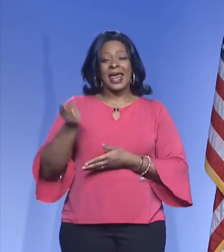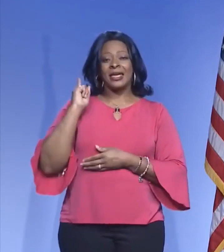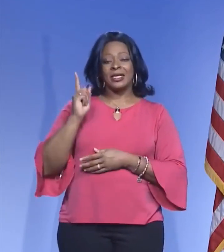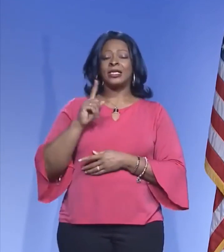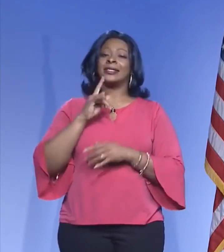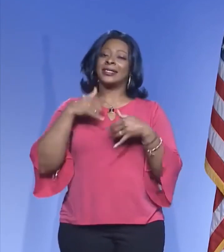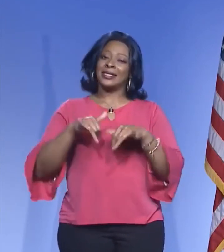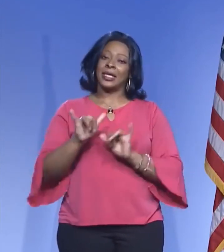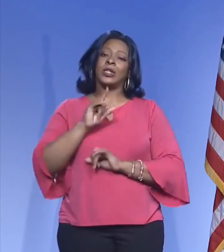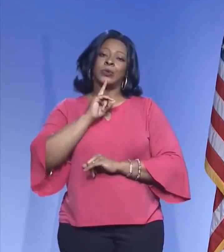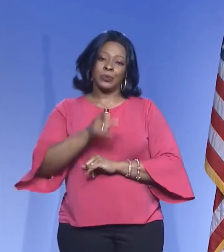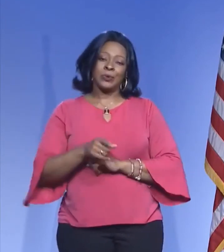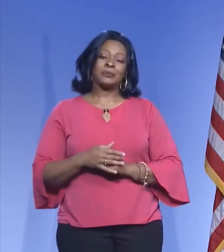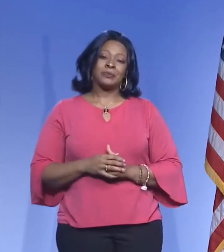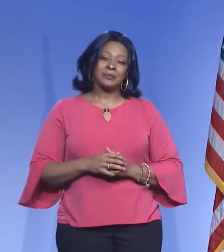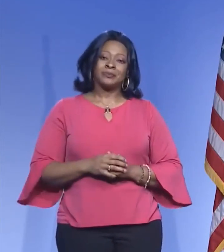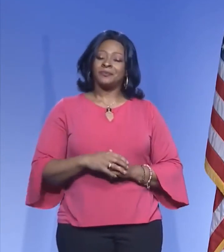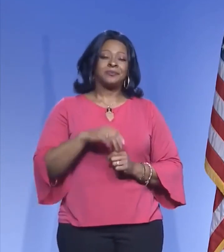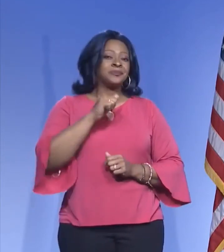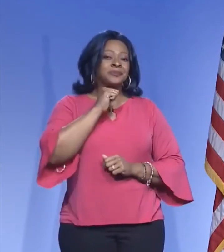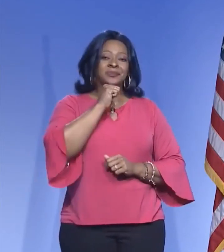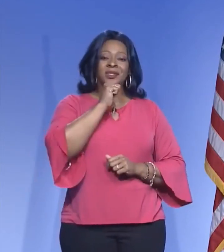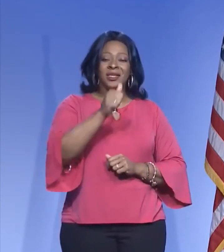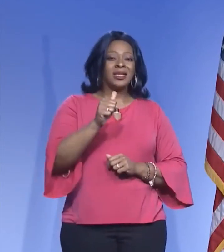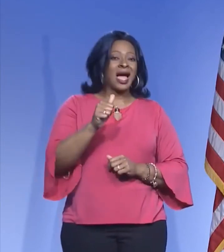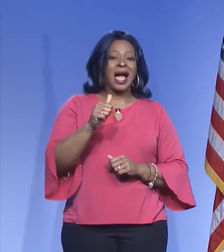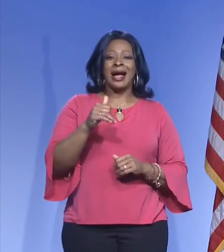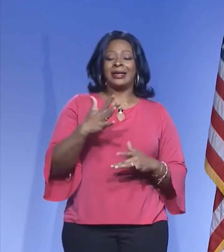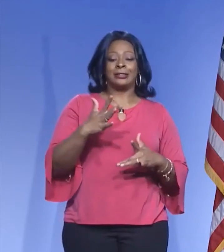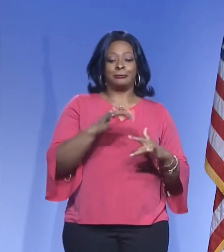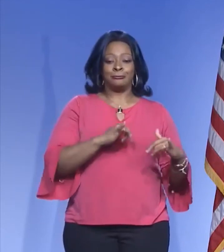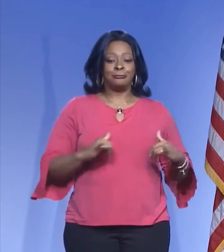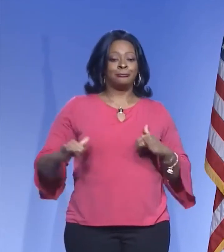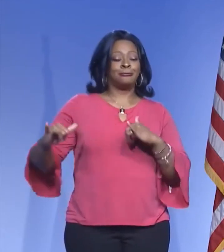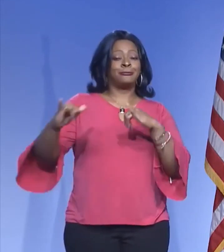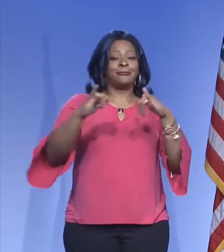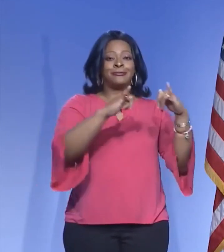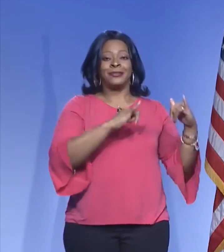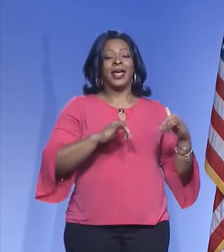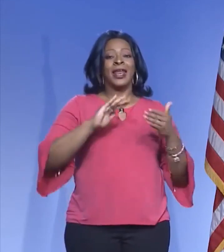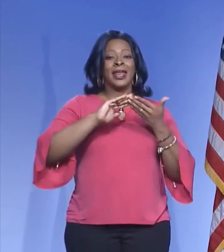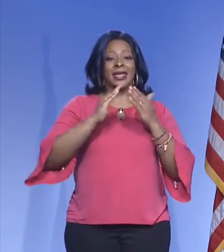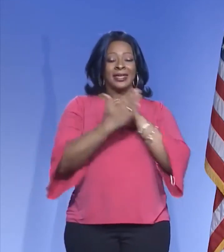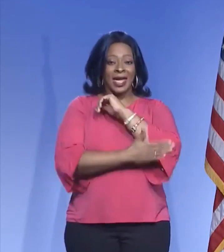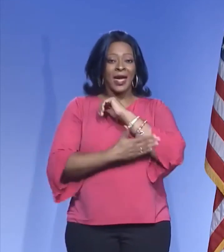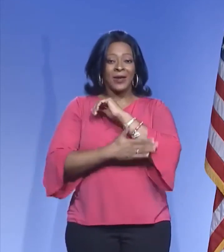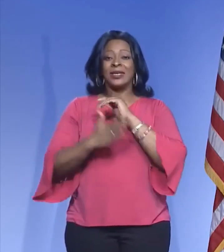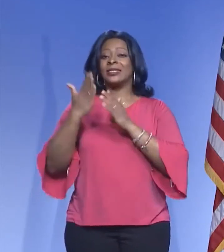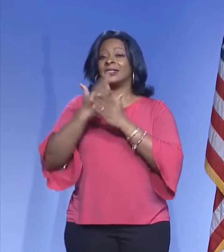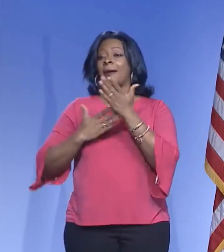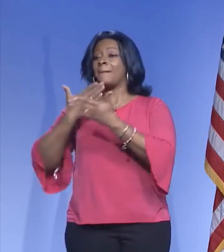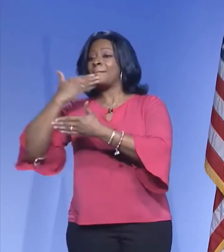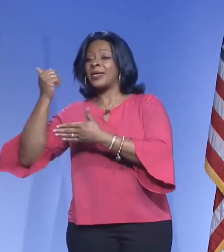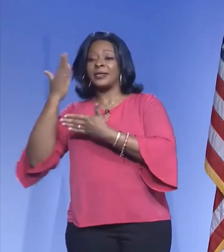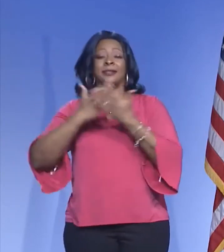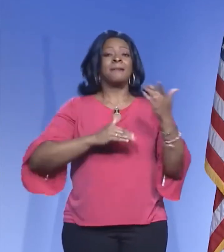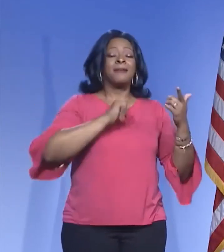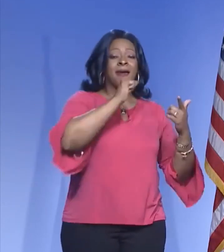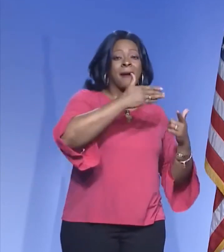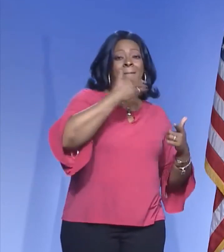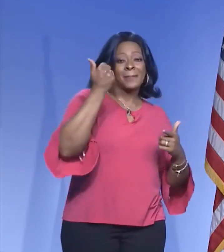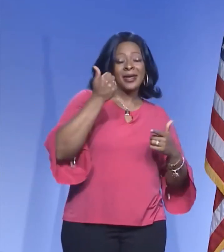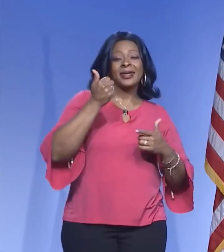true, that it's not a homogeneous benefit across the county. Some people are doing better, some places are doing better, and